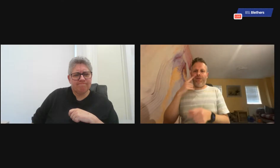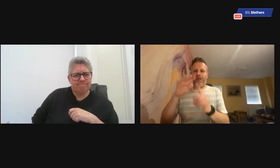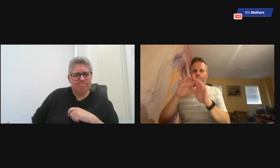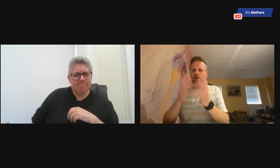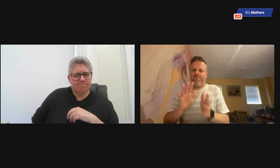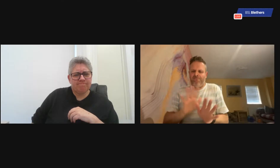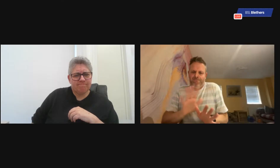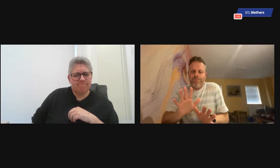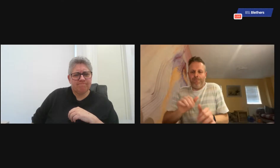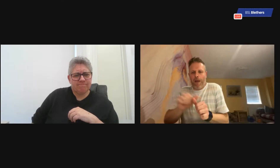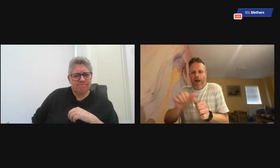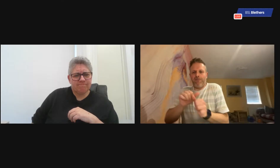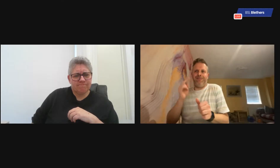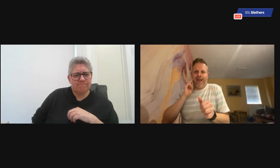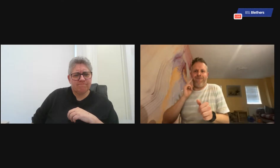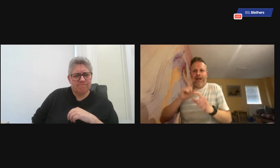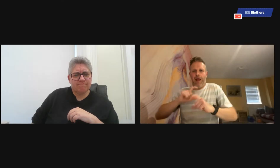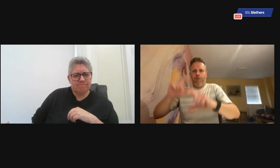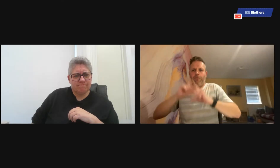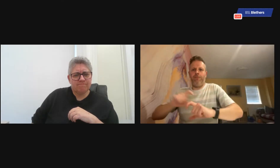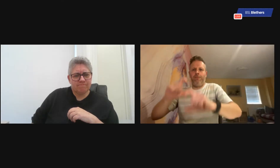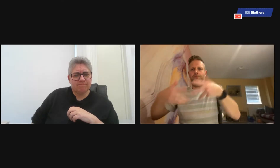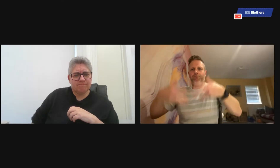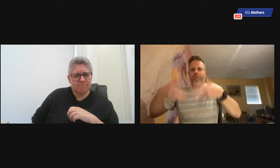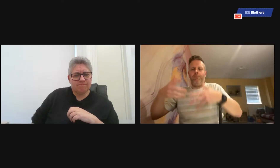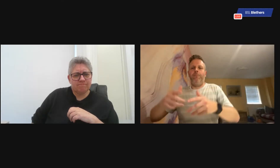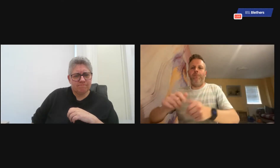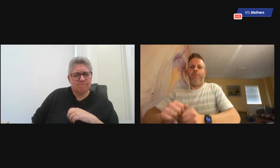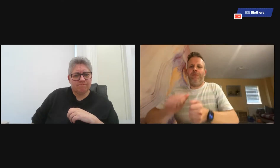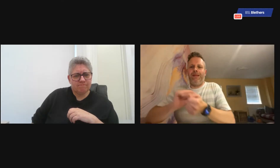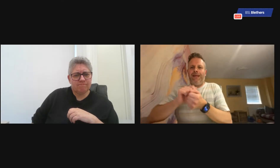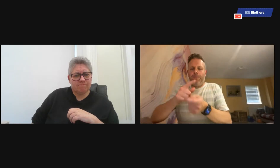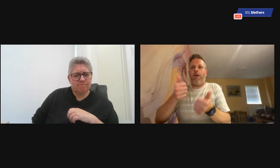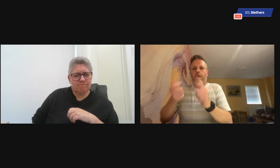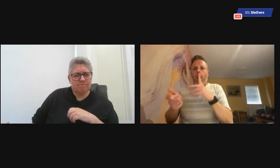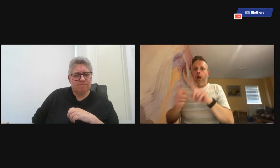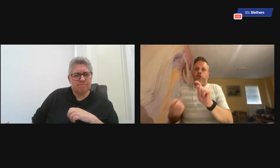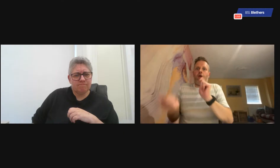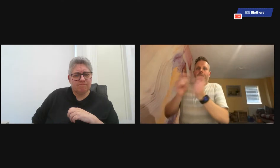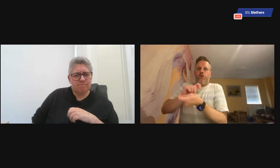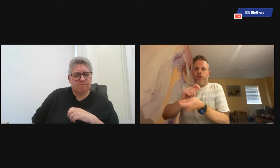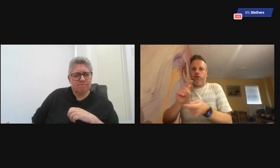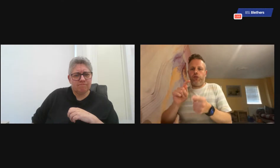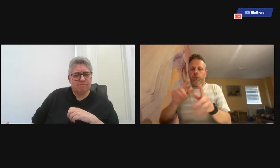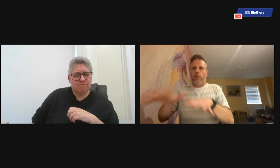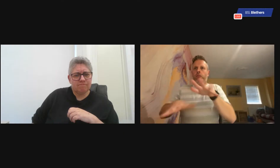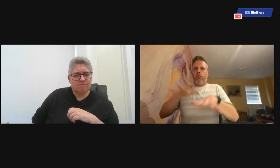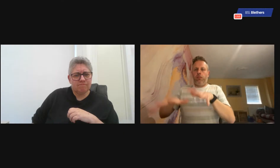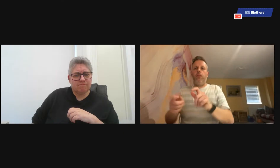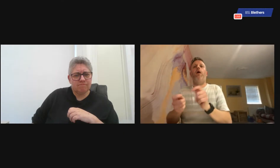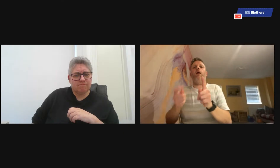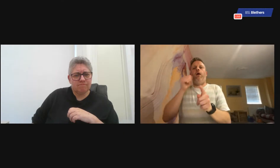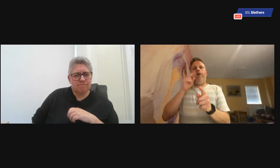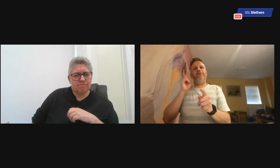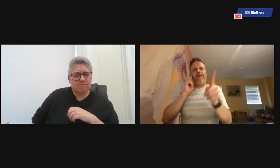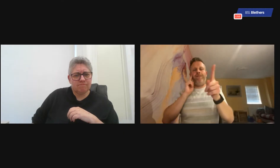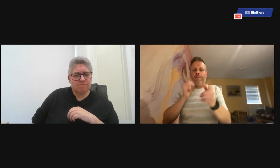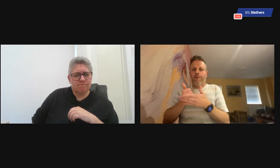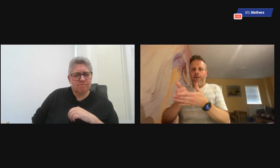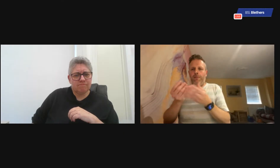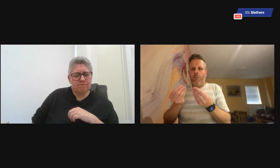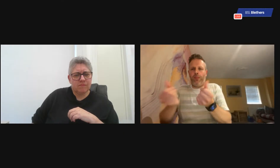with. And it means that it's still within a BSL home life, if you